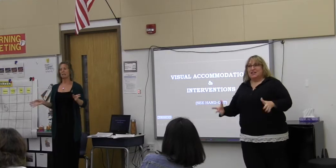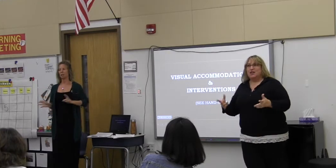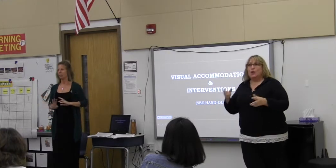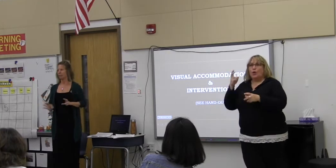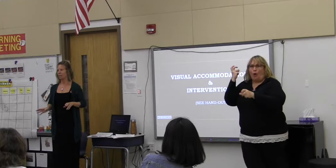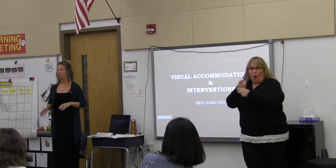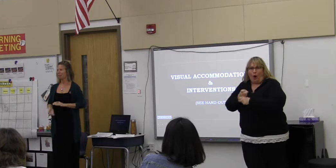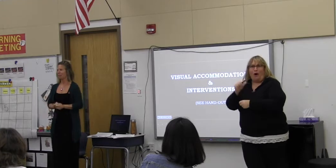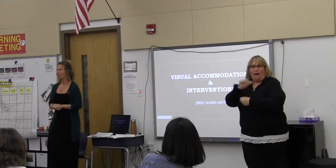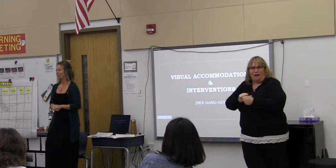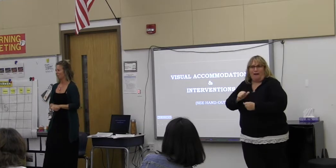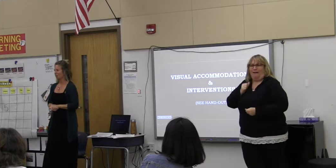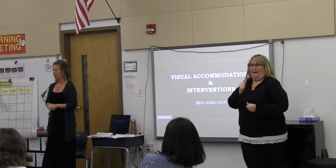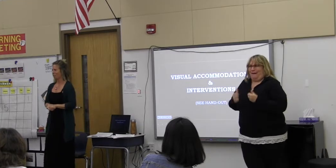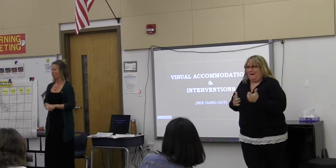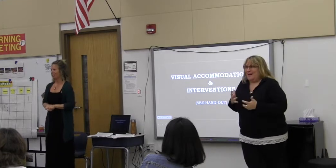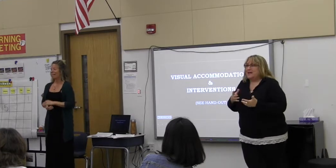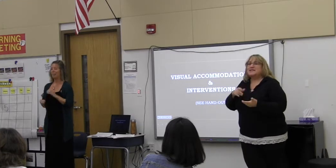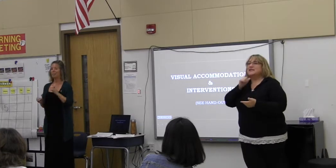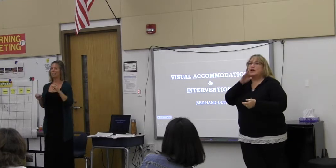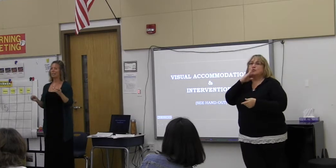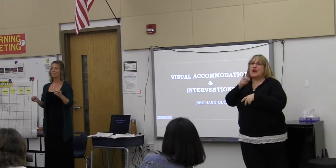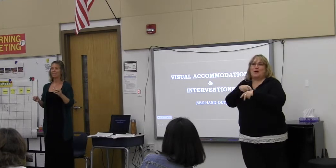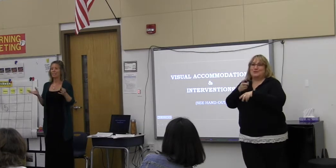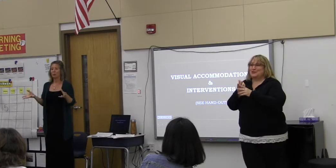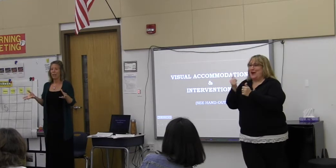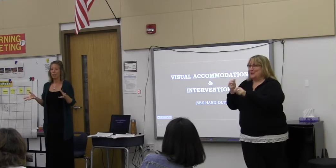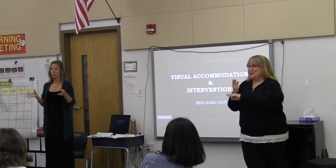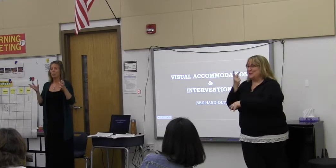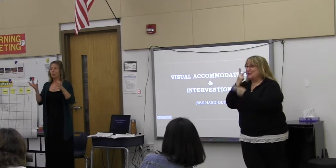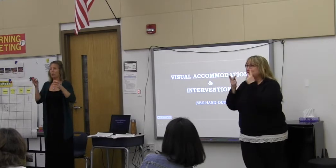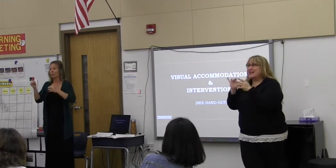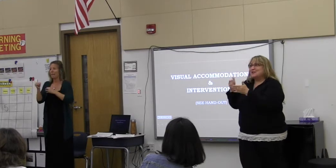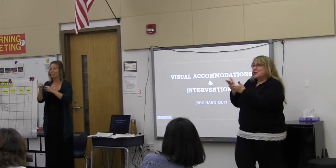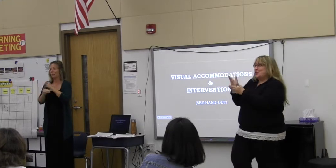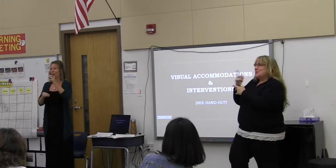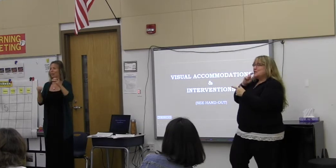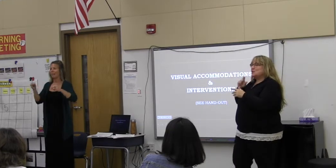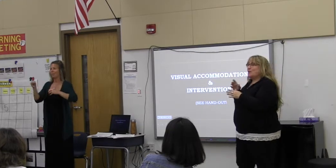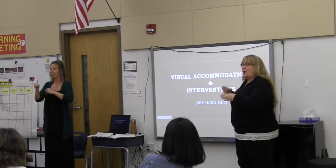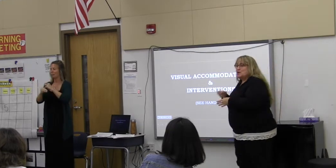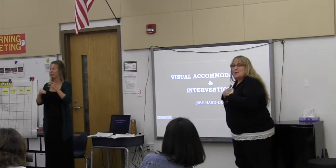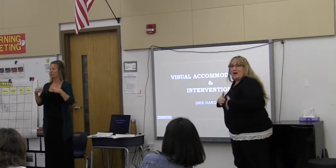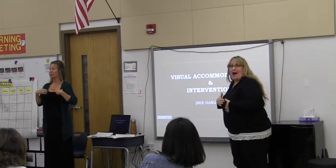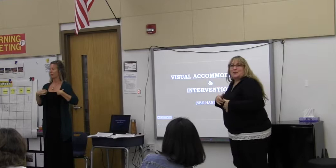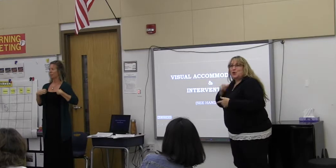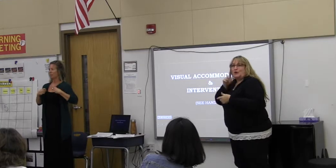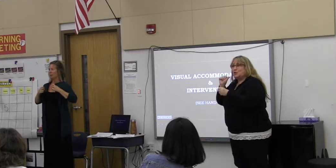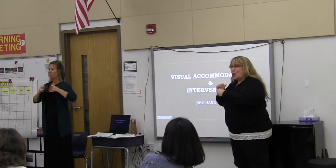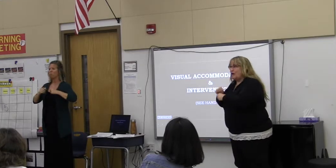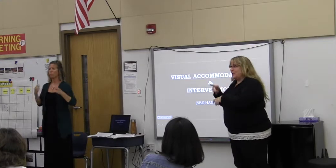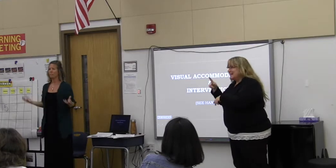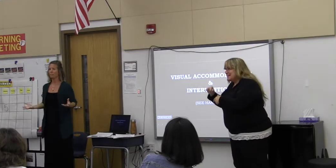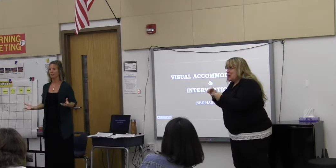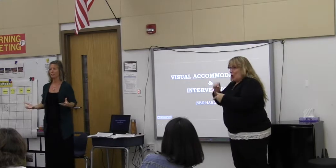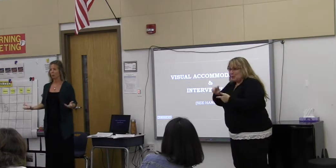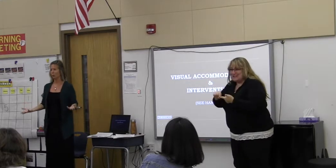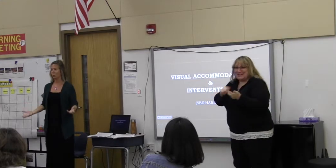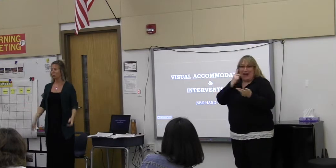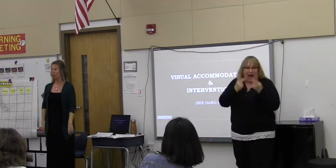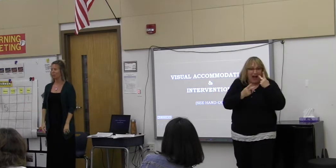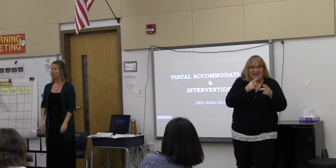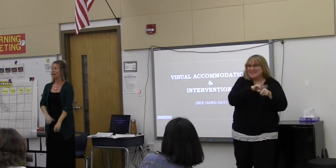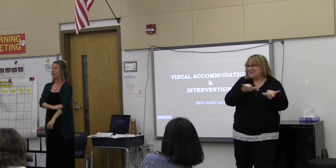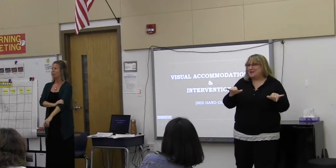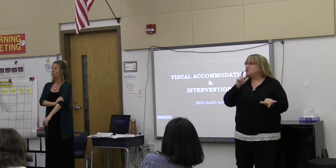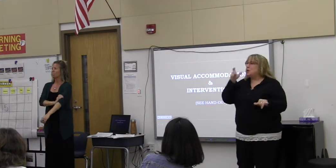this is not going to be a good time where he's going to use his vision. And like I said, that's okay. We don't always have to work on every single thing at the same time. PT goals